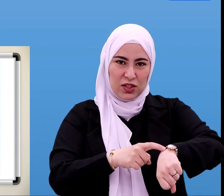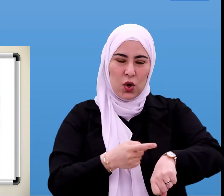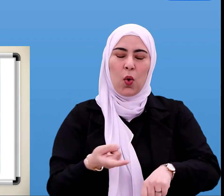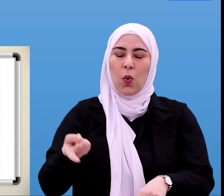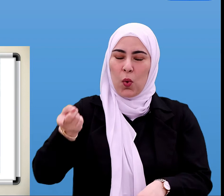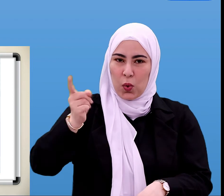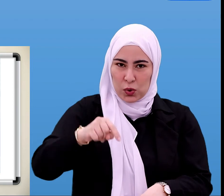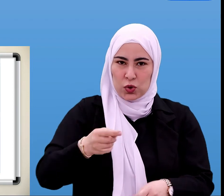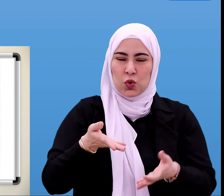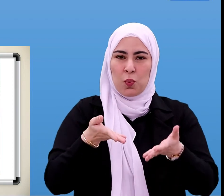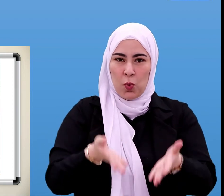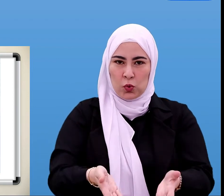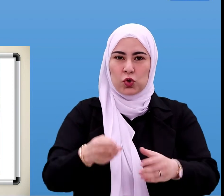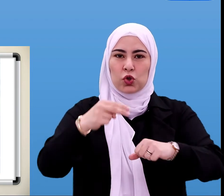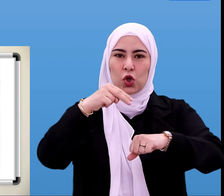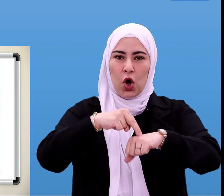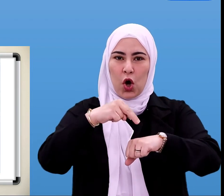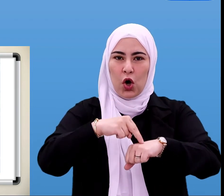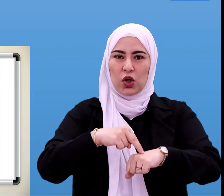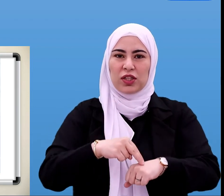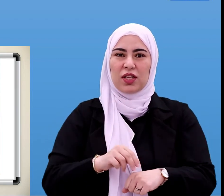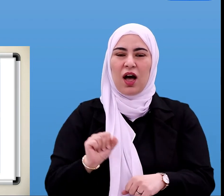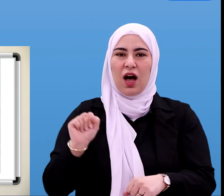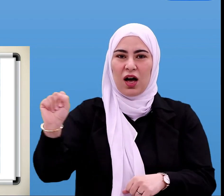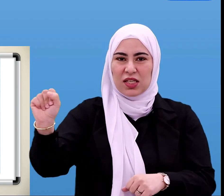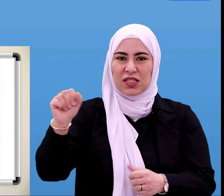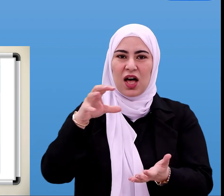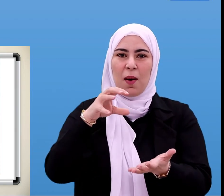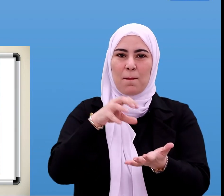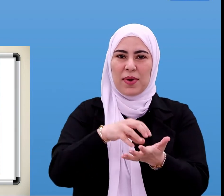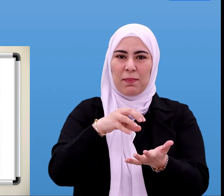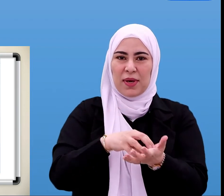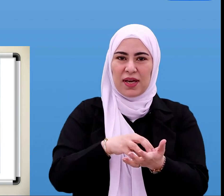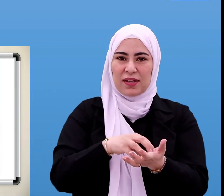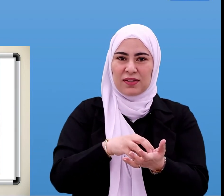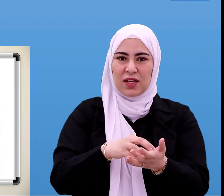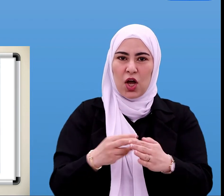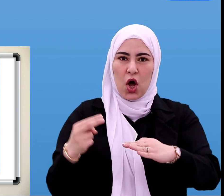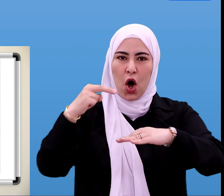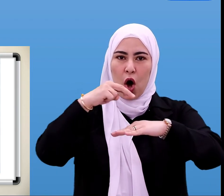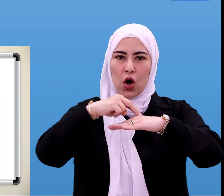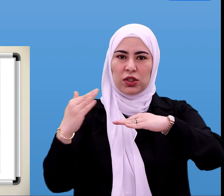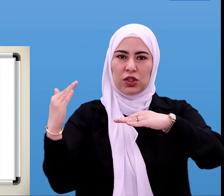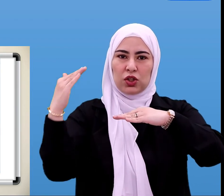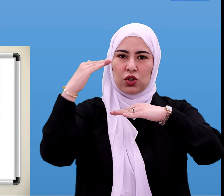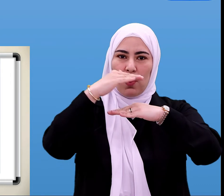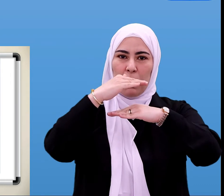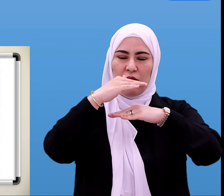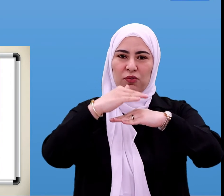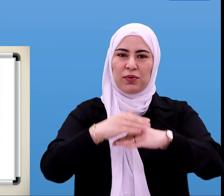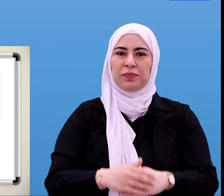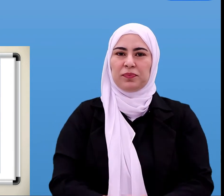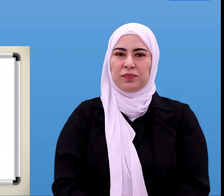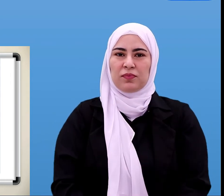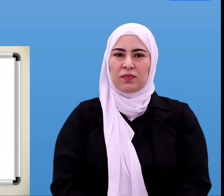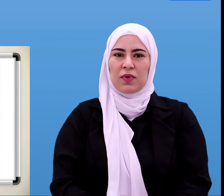want to use it as a place preposition, I will mean on top of, like on the table.